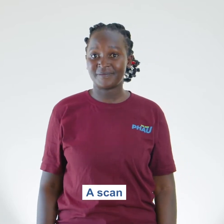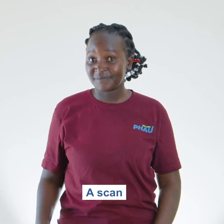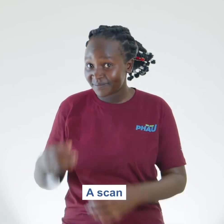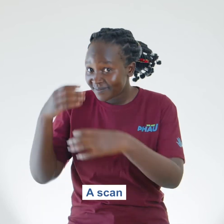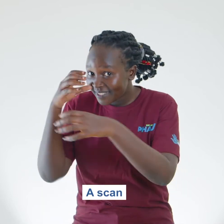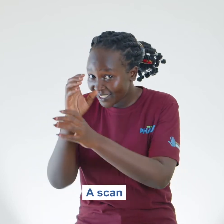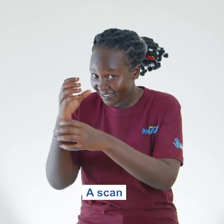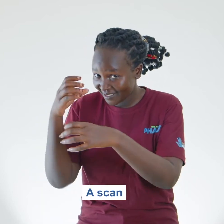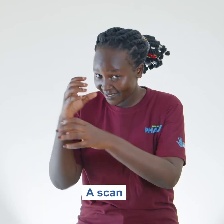A scan.